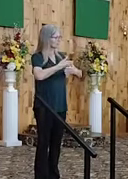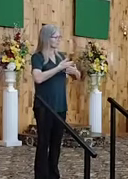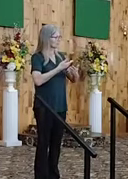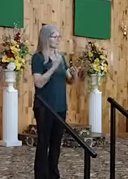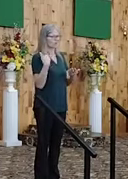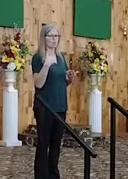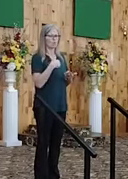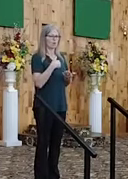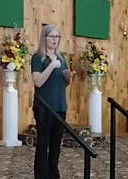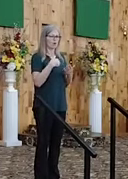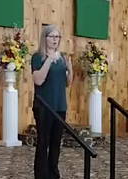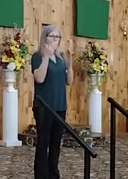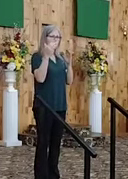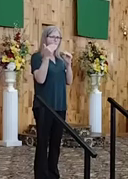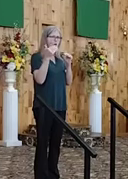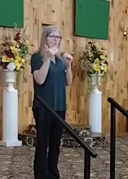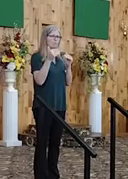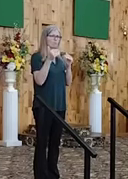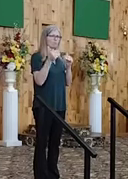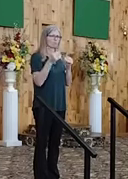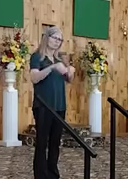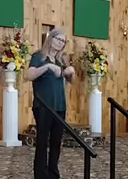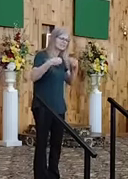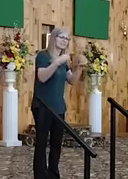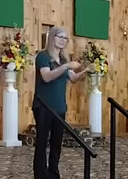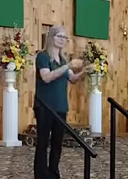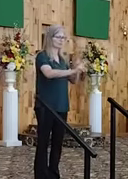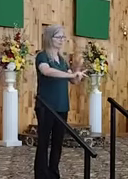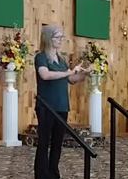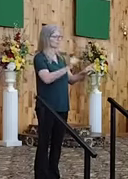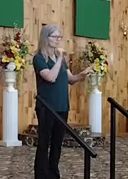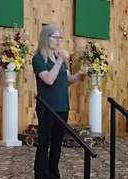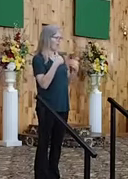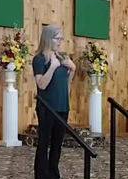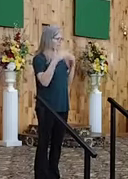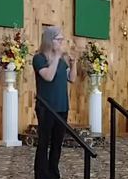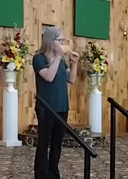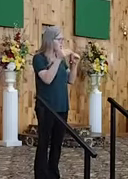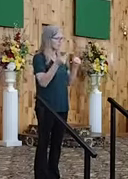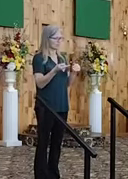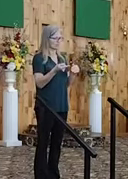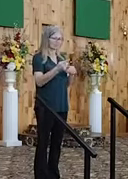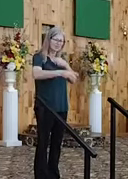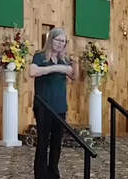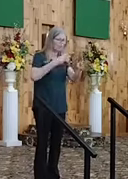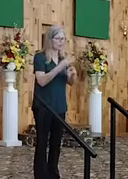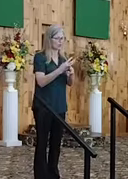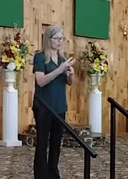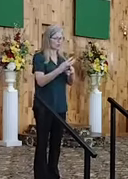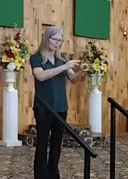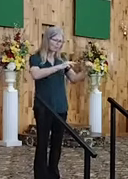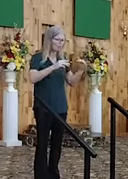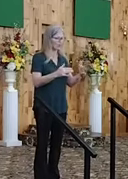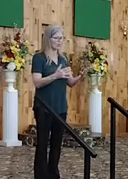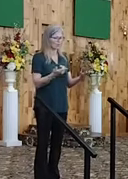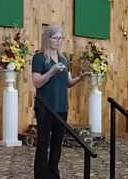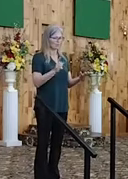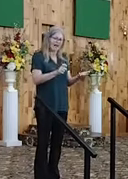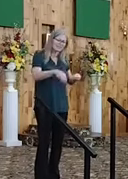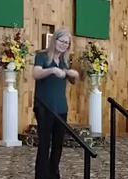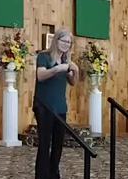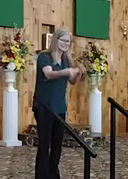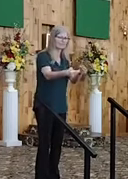world that seems to be hopeless. We have to bring peace in a world that is torn by resentment and